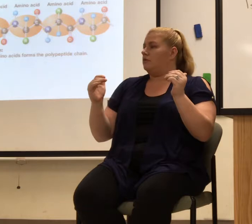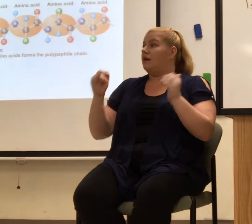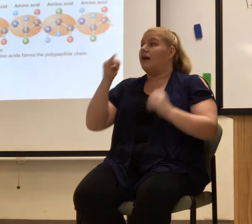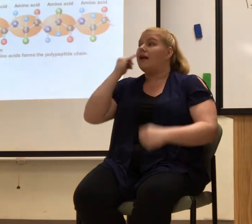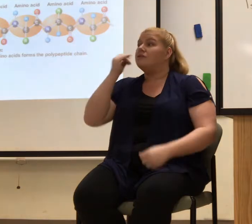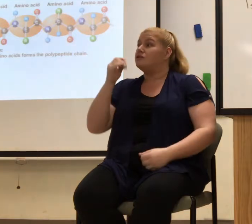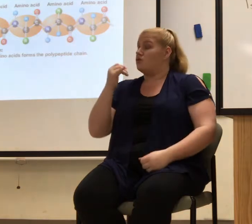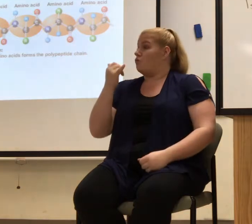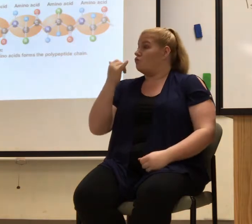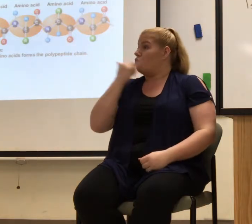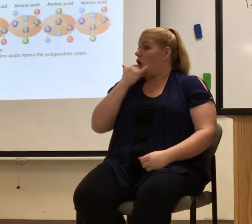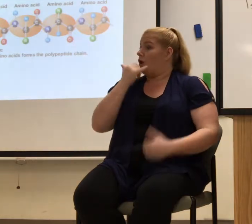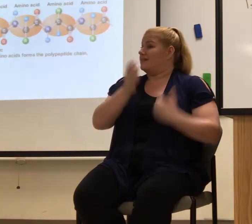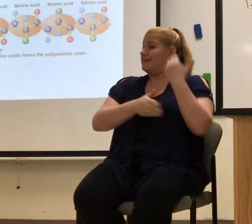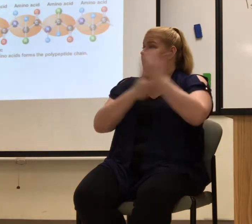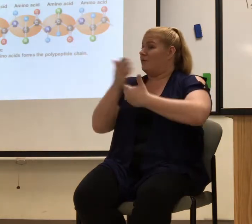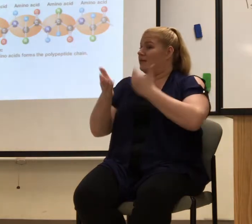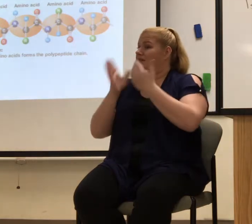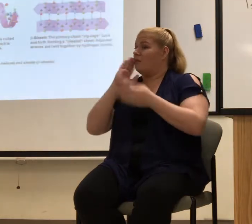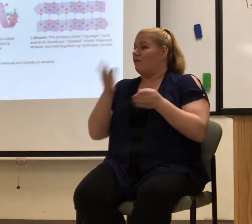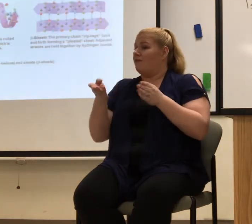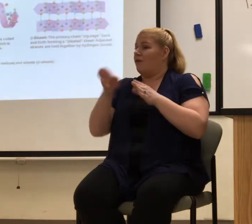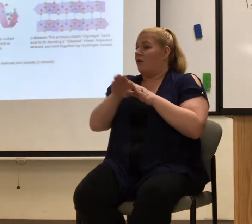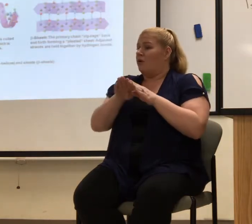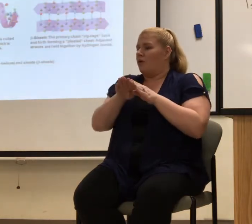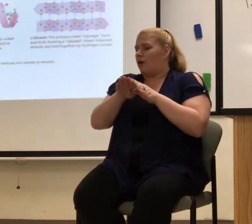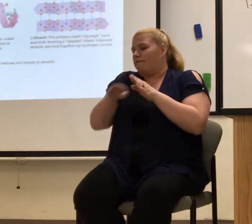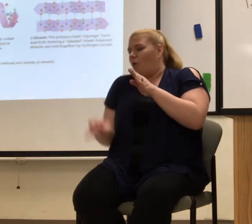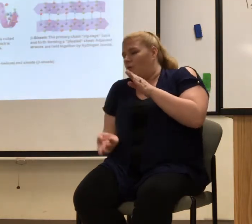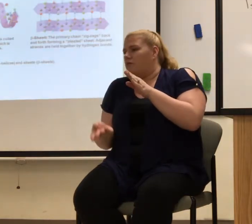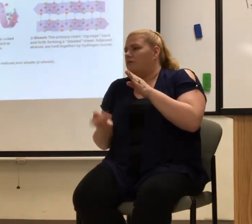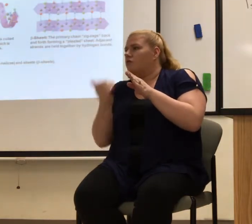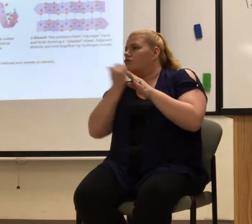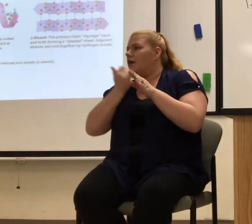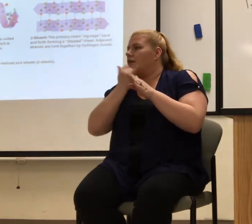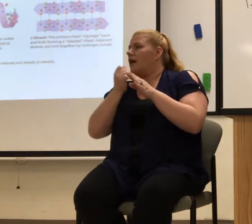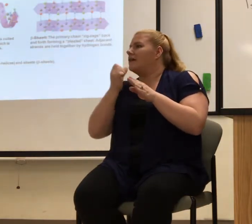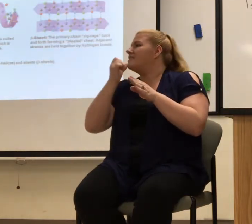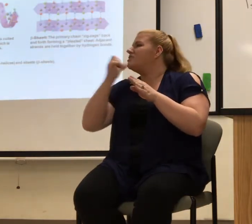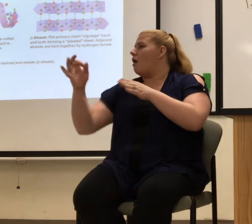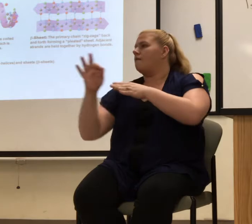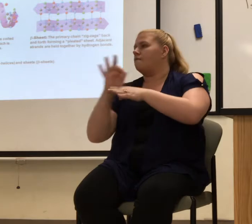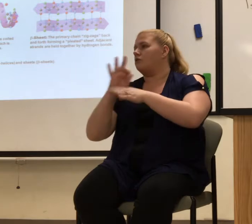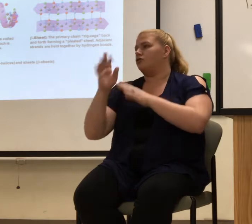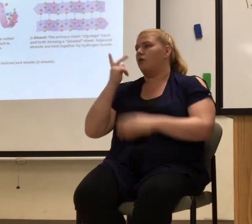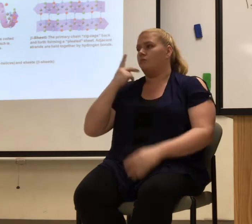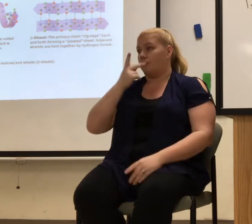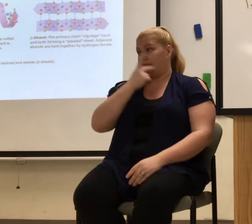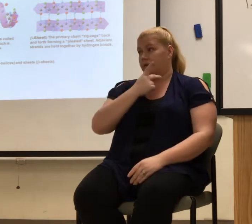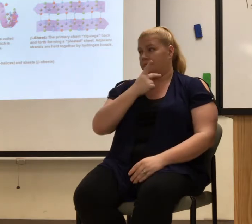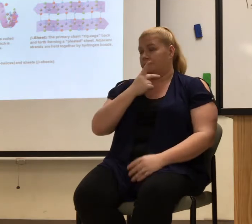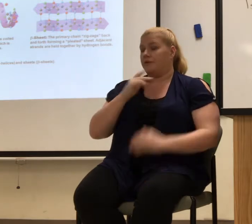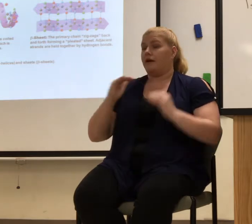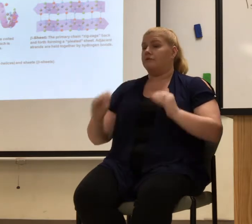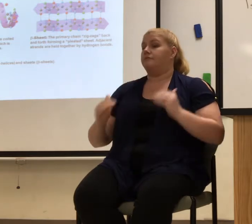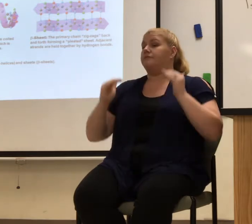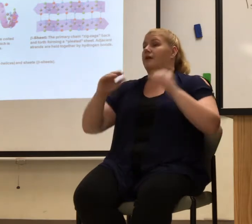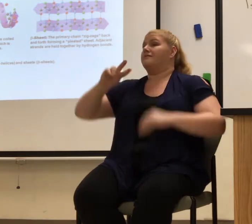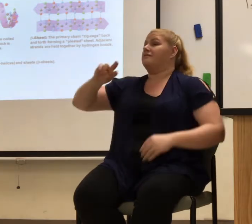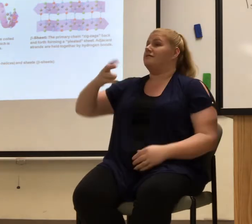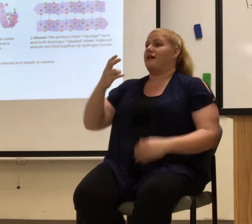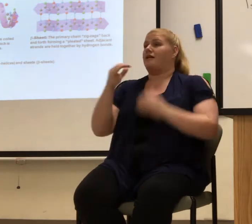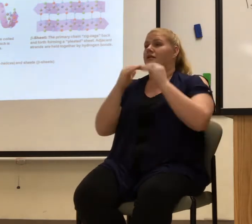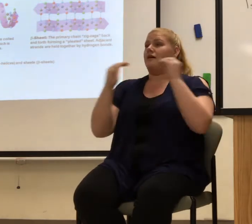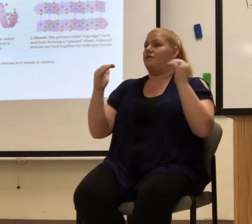correct sequence, it's not going to fold correctly, and usually you'll get a non-functional protein. So the second level is the